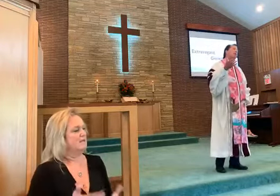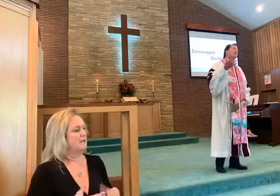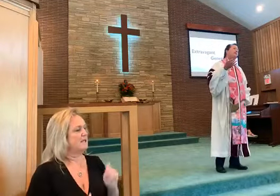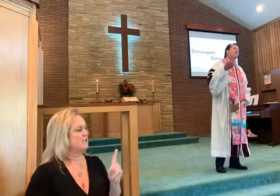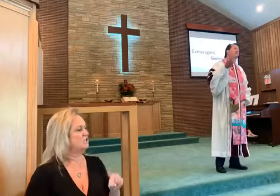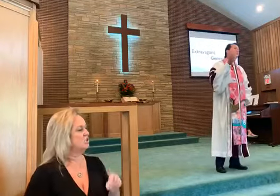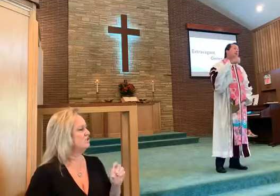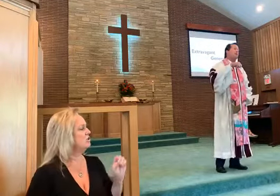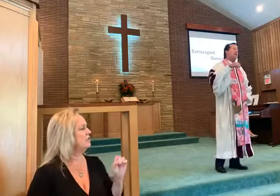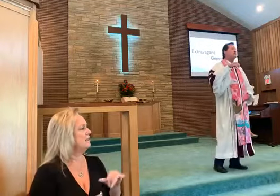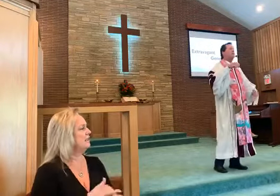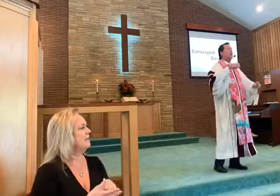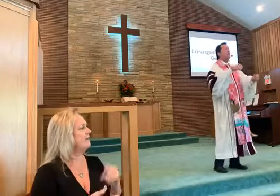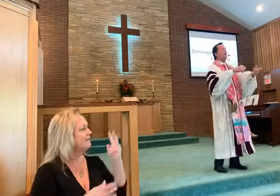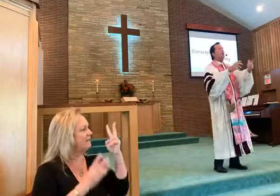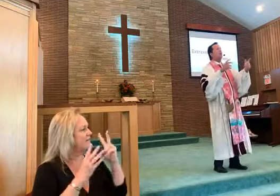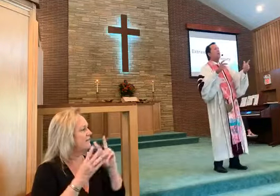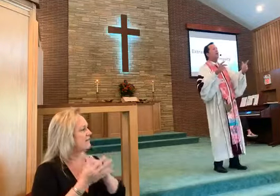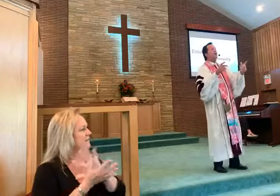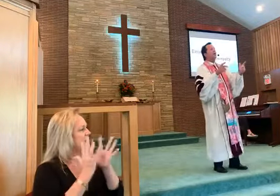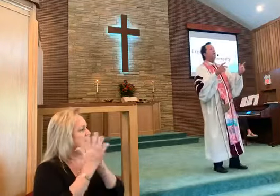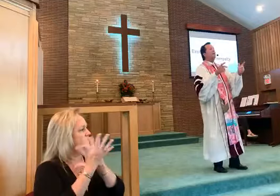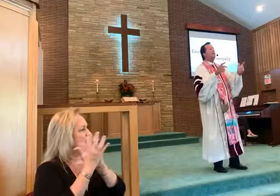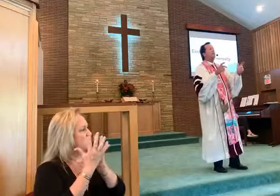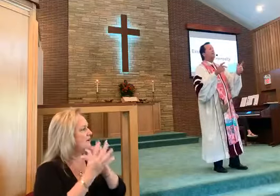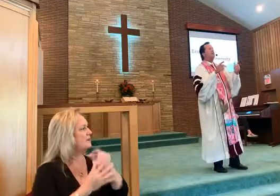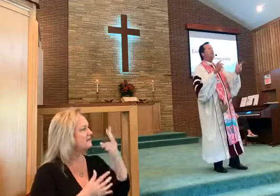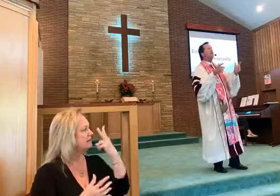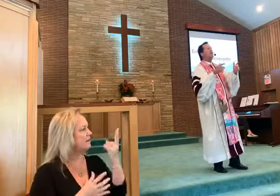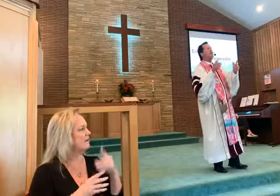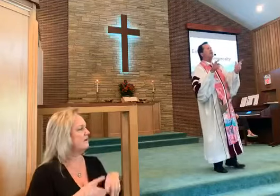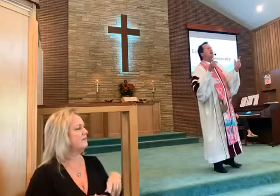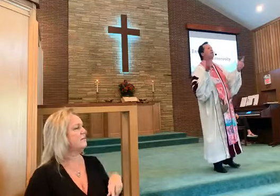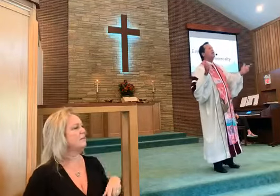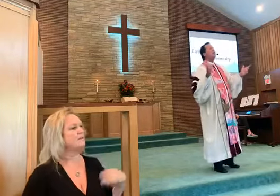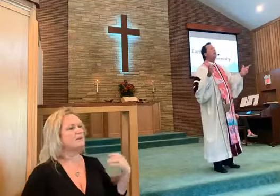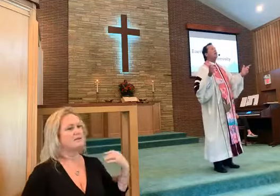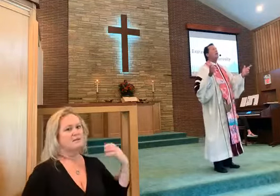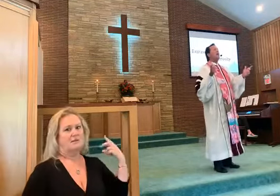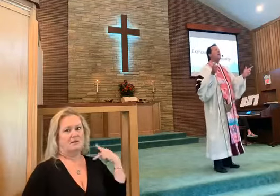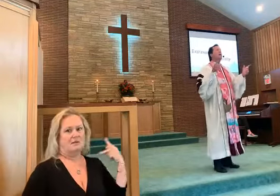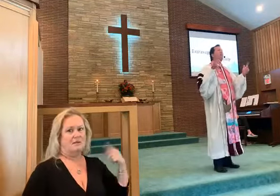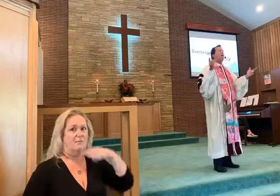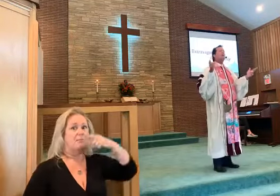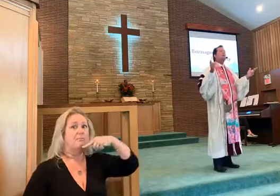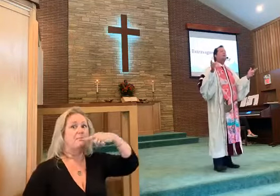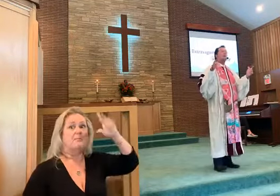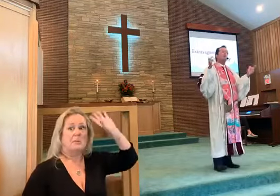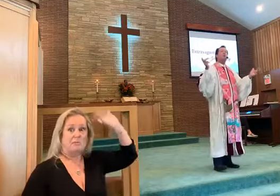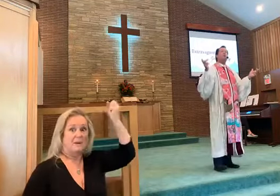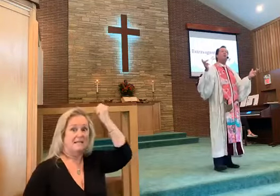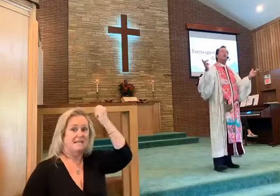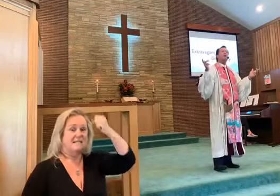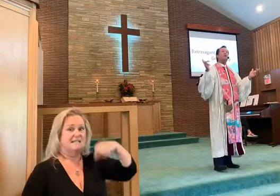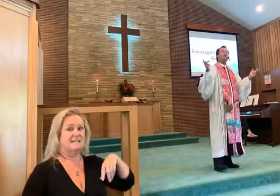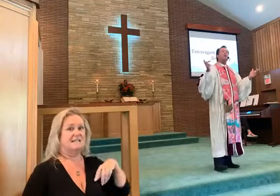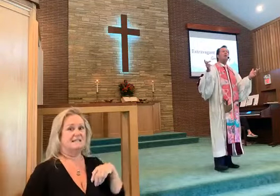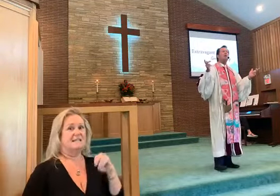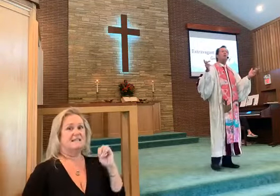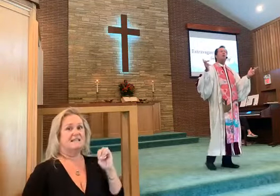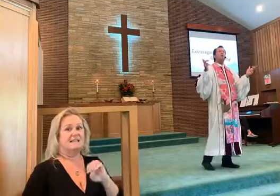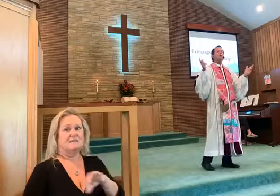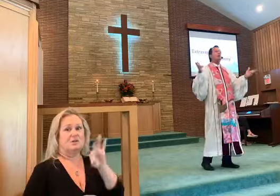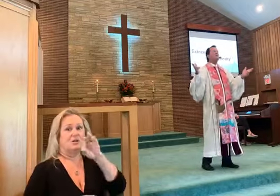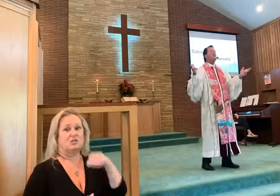like that video that I saw of the president's evangelical advisor, spiritual advisor,